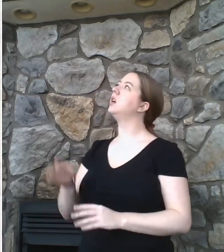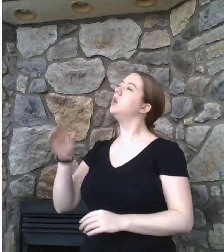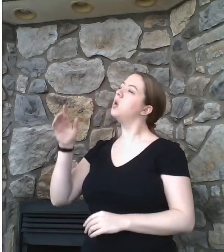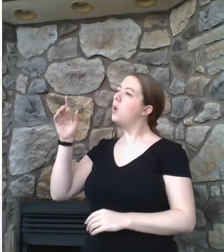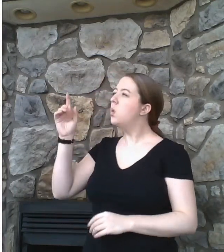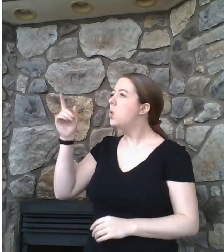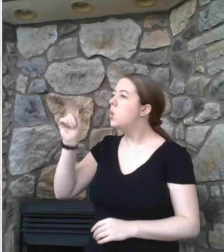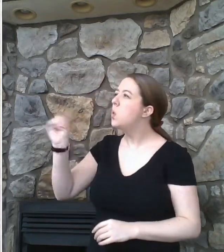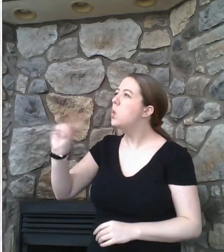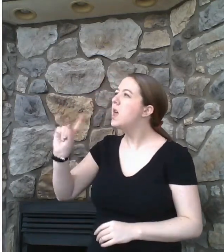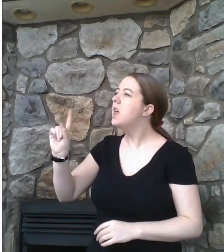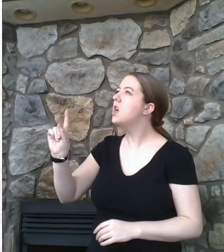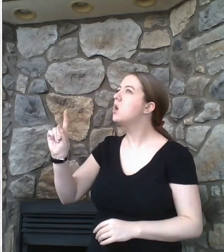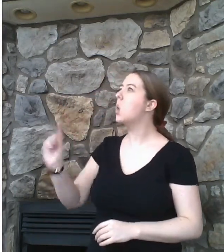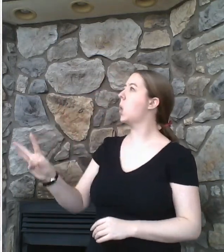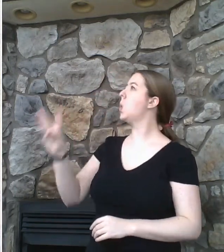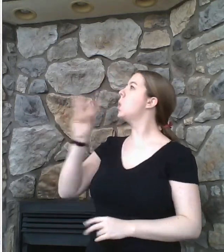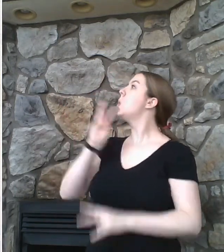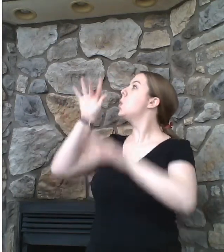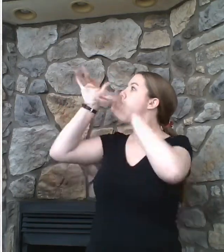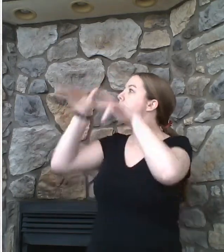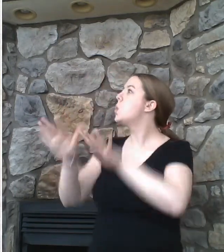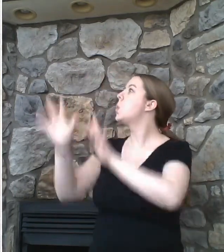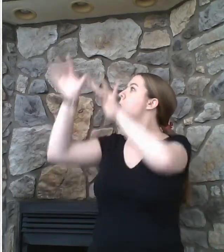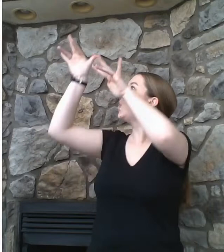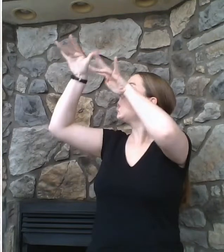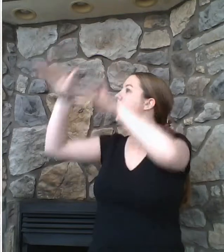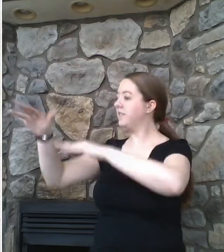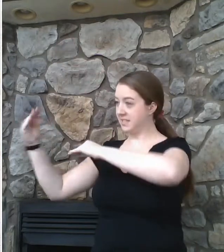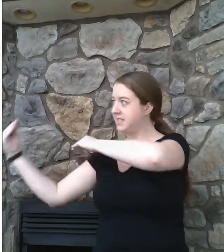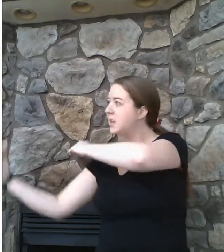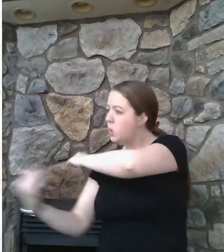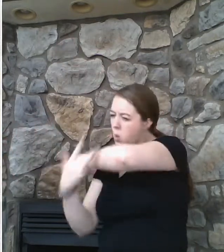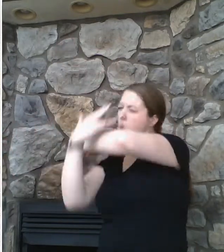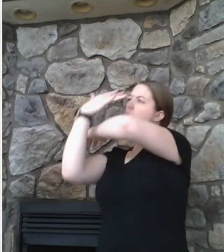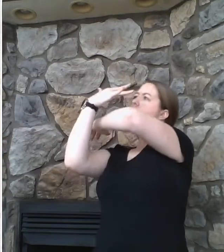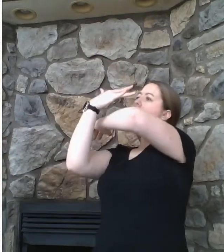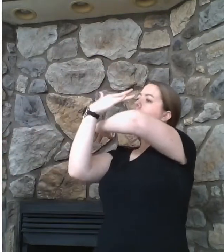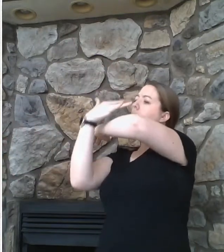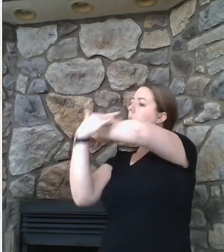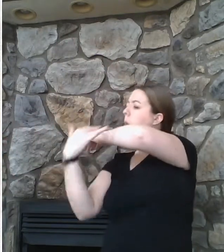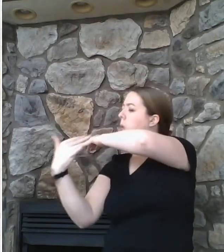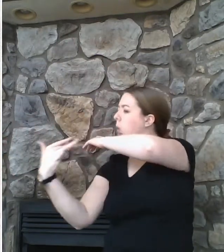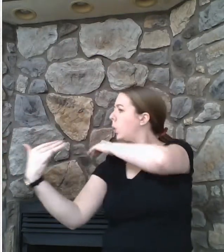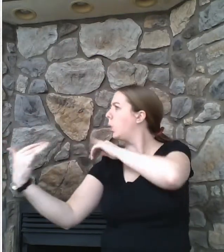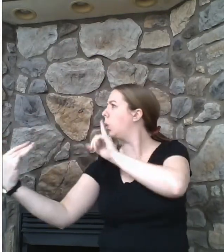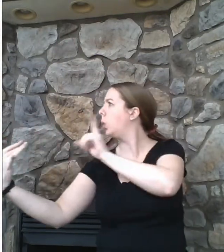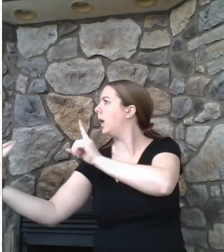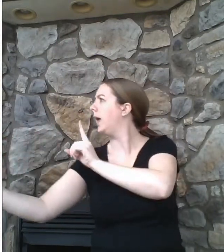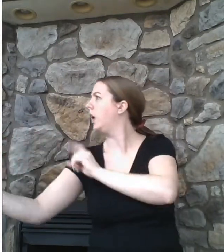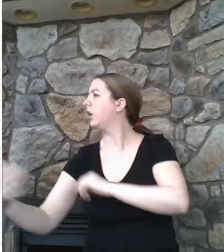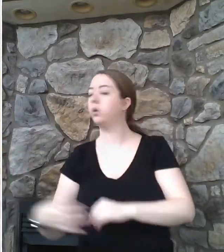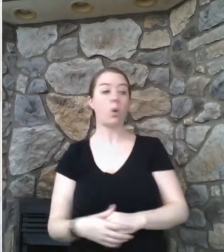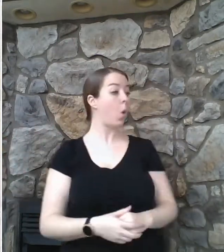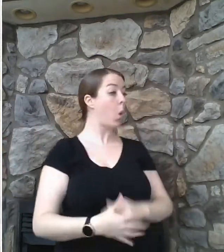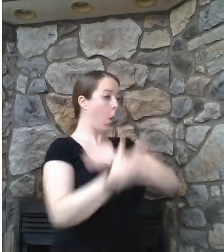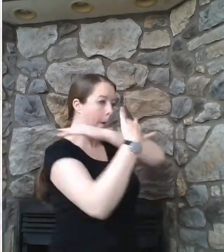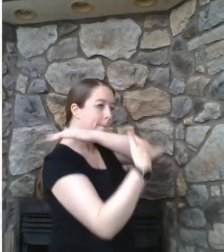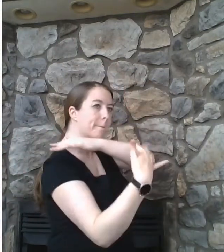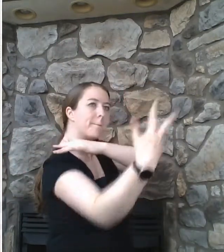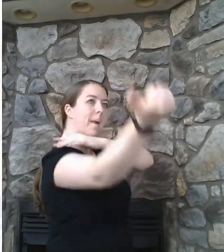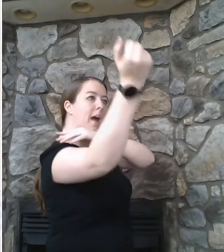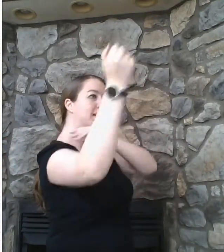"Where do waves go when they break on the sand?" "Sucked back to the